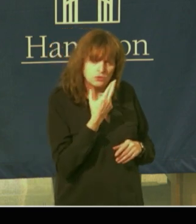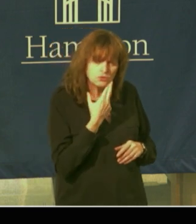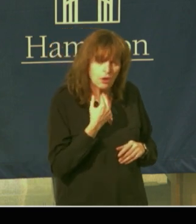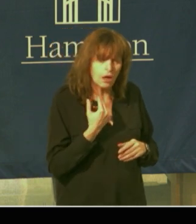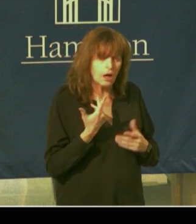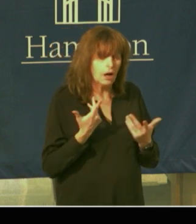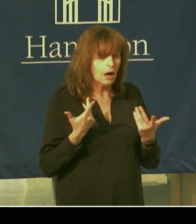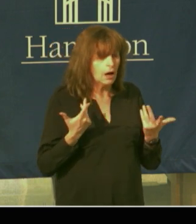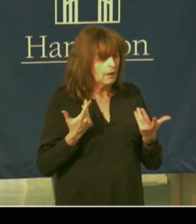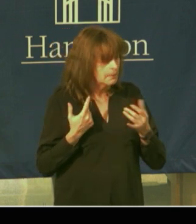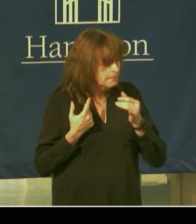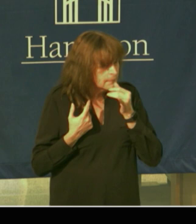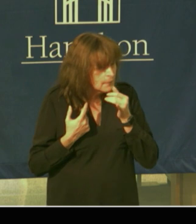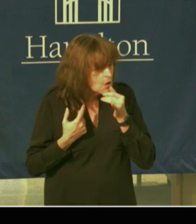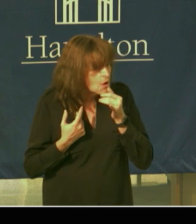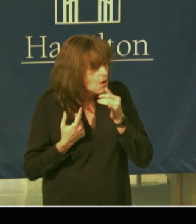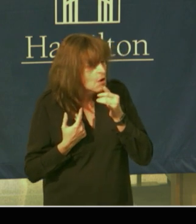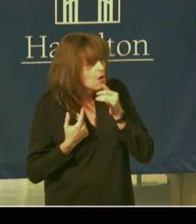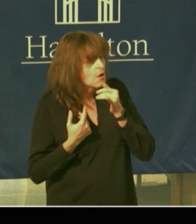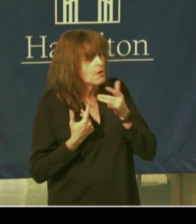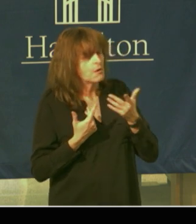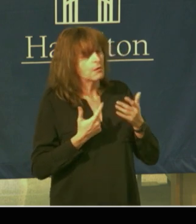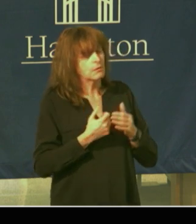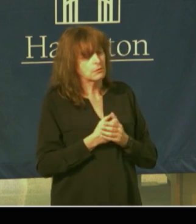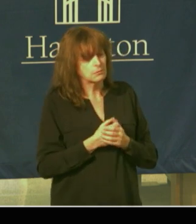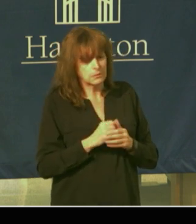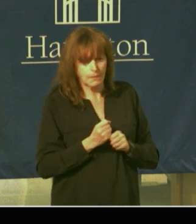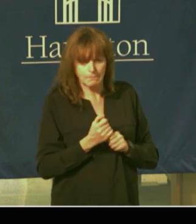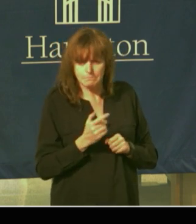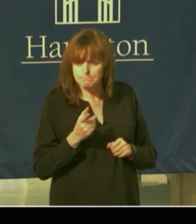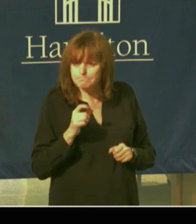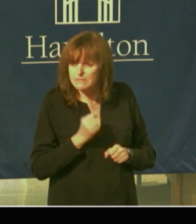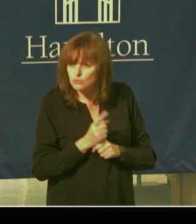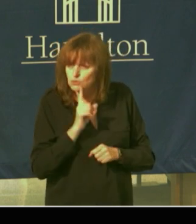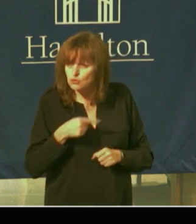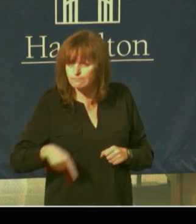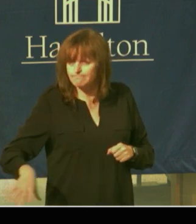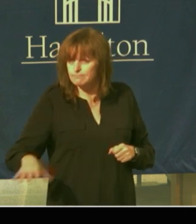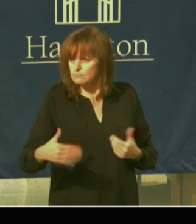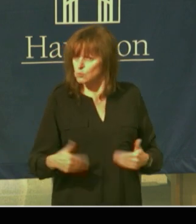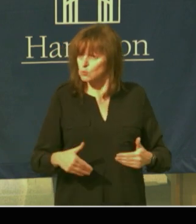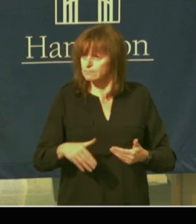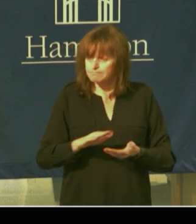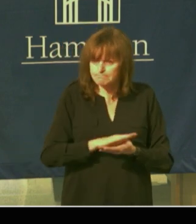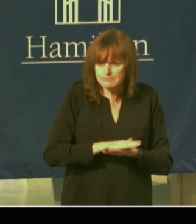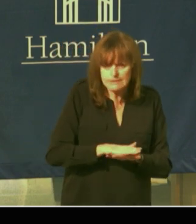sanitizing? Sure, thanks, Mike. So I'm going to channel influenza again.